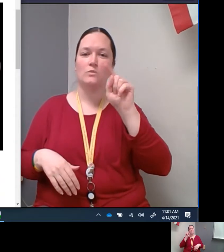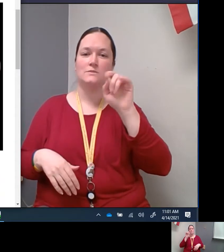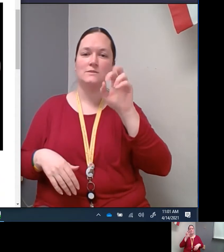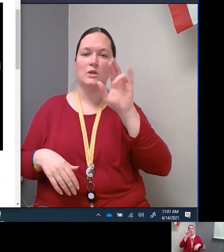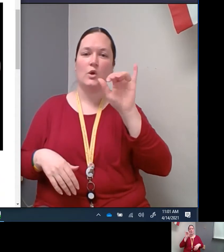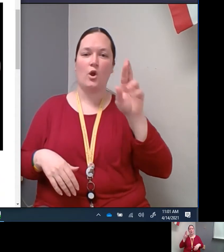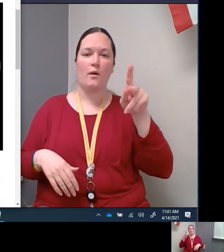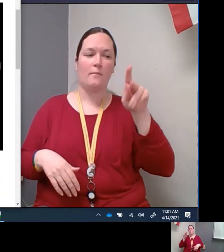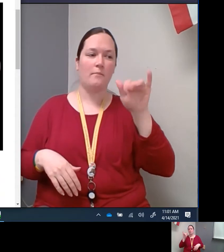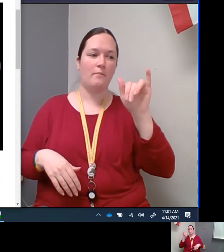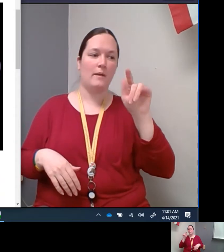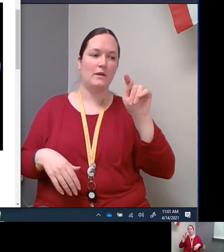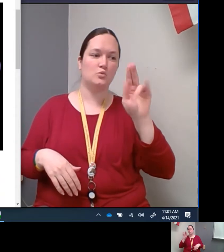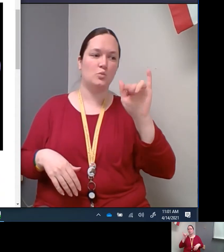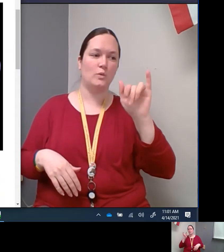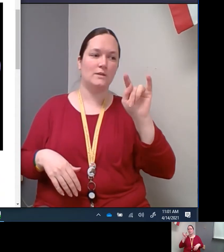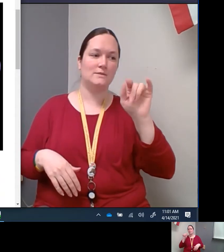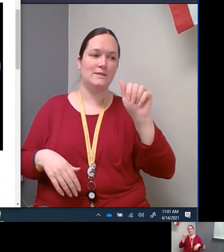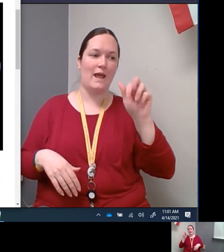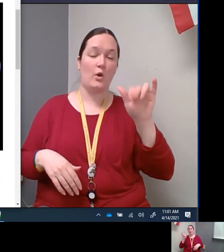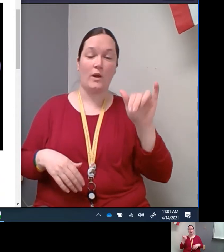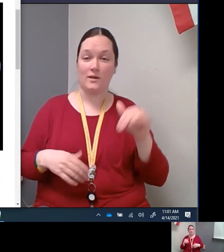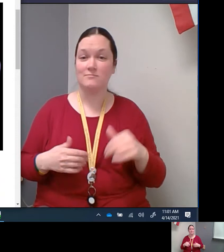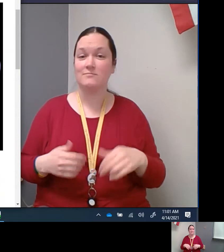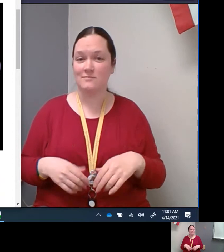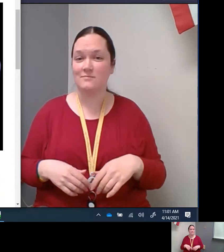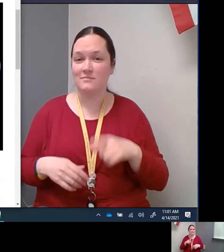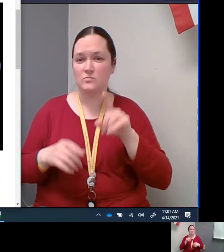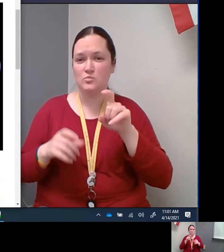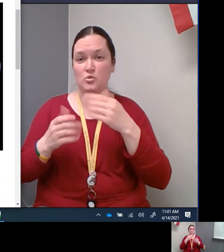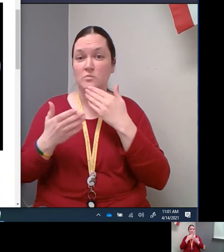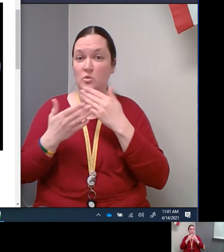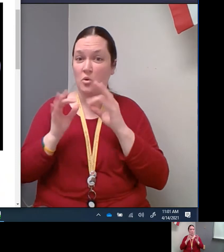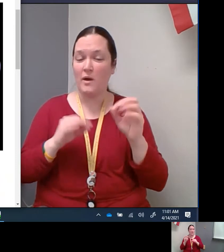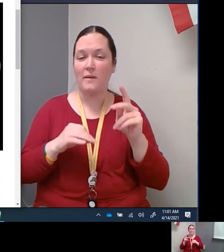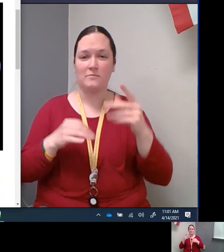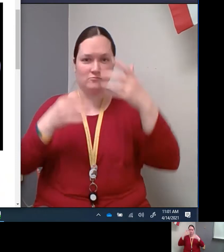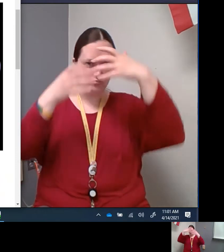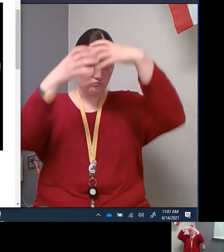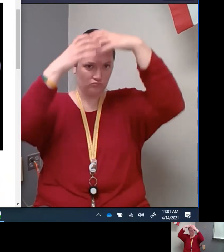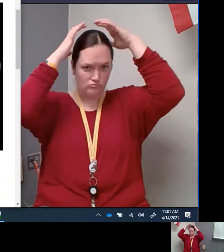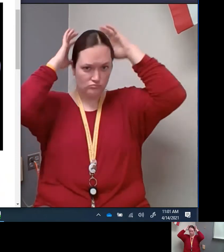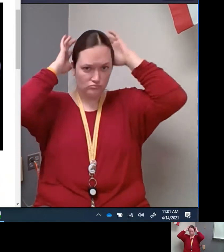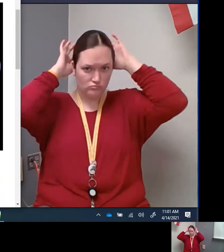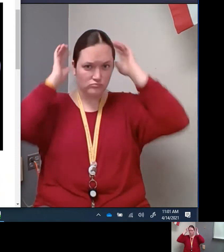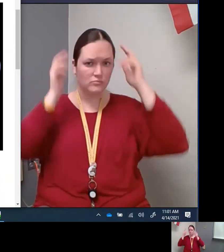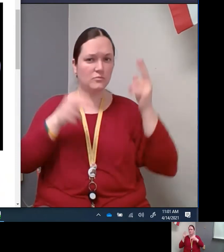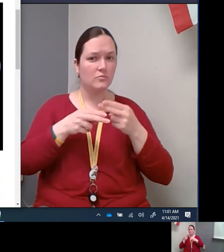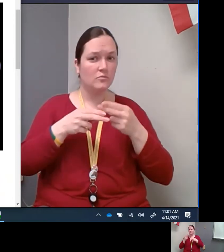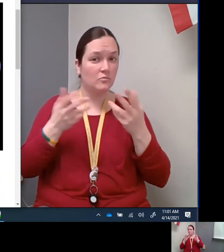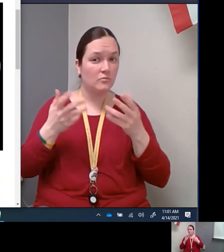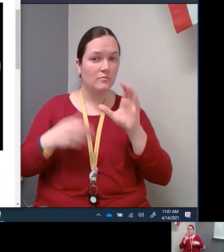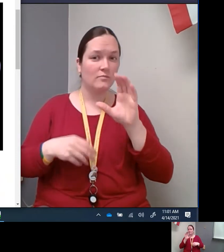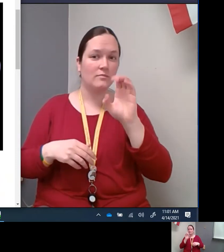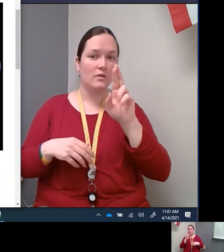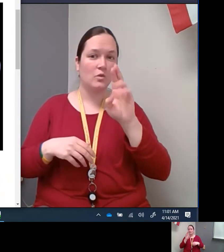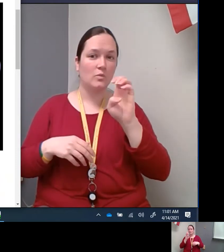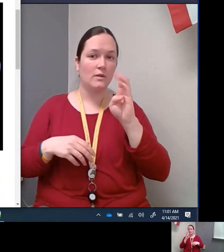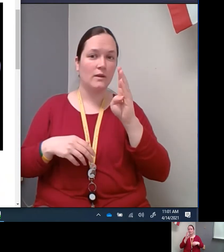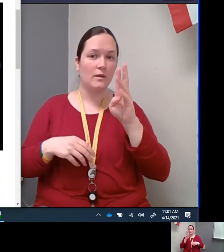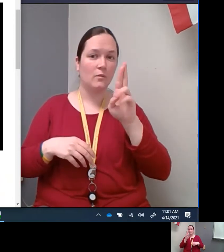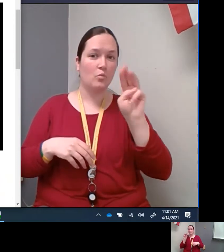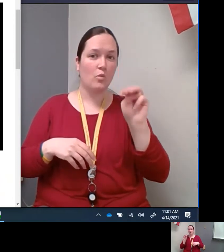Hopefully you're doing well so far. If we keep going then, what is this upper portion of the brain called? We call that the cerebrum. Okay,